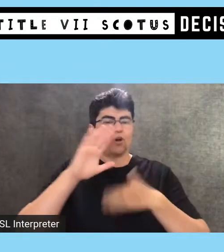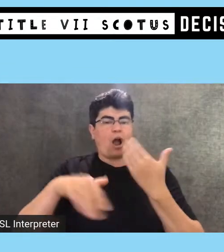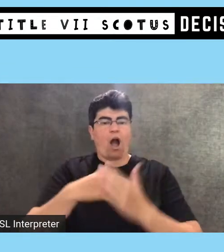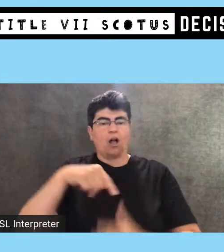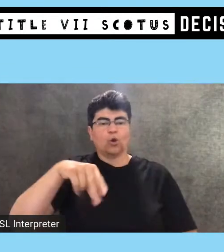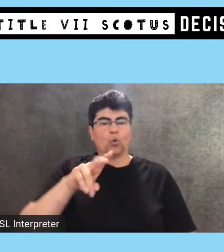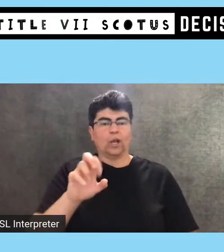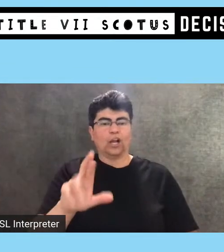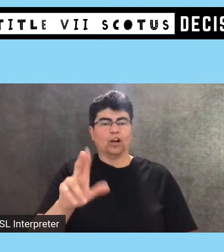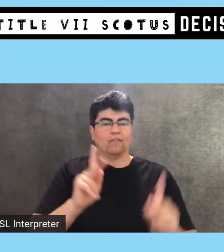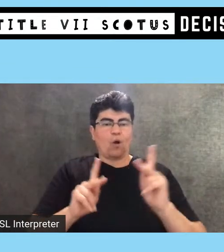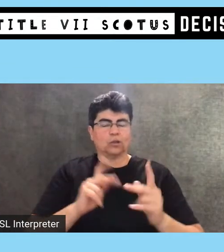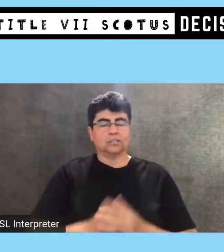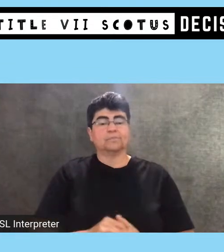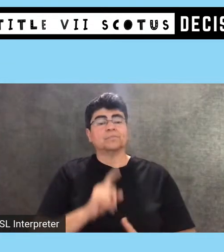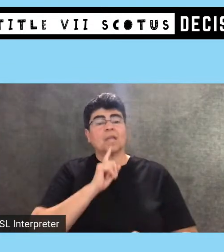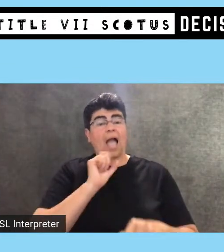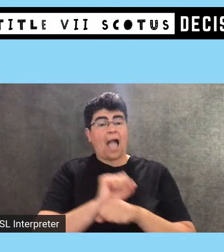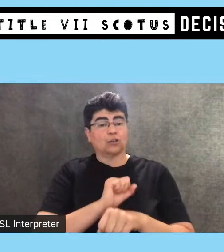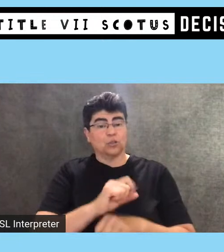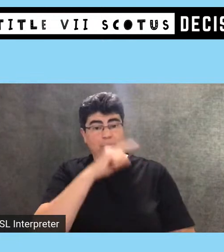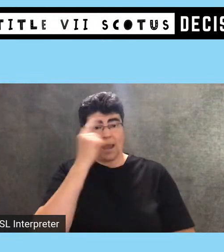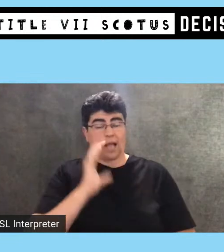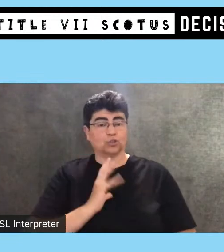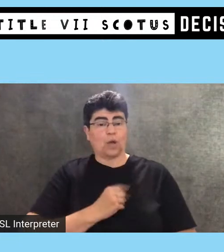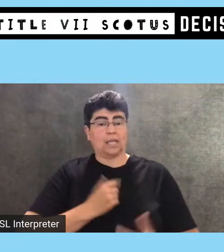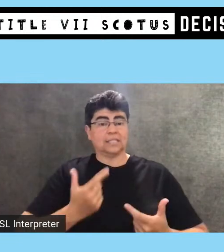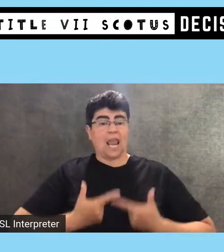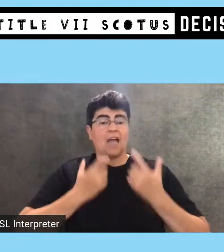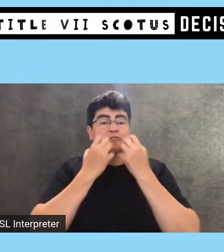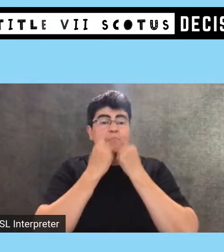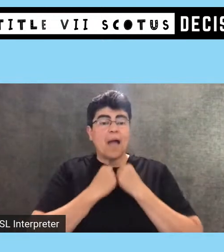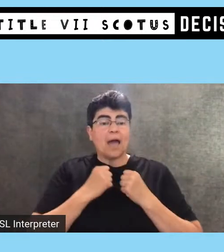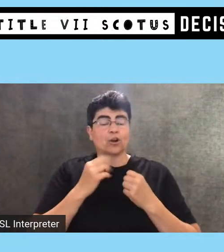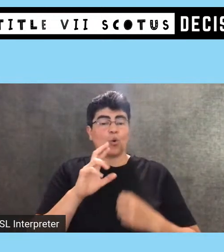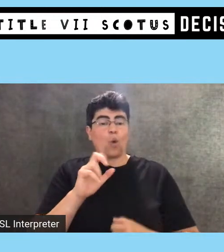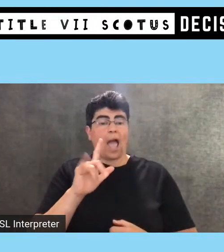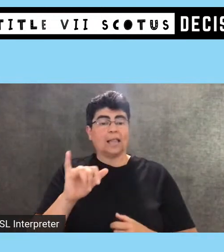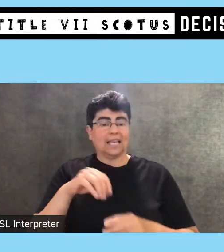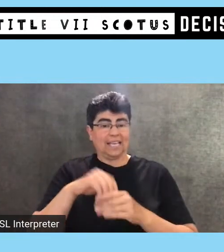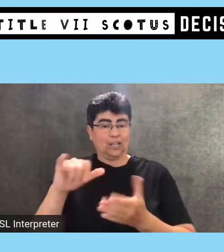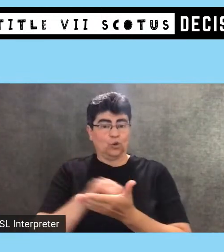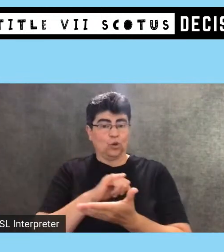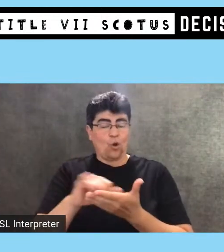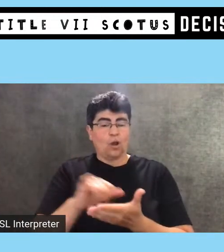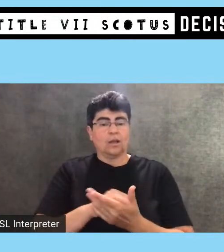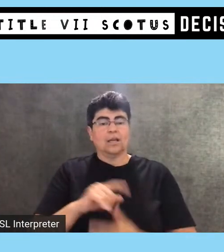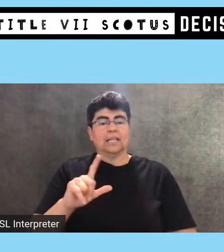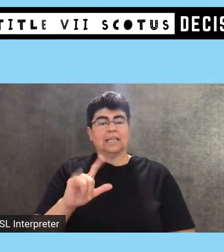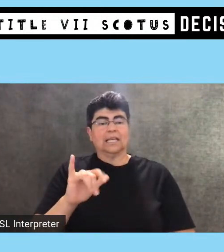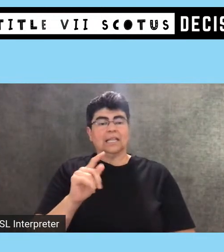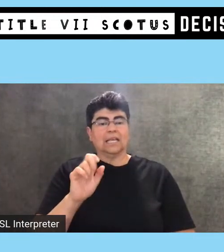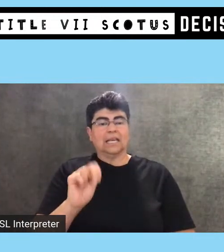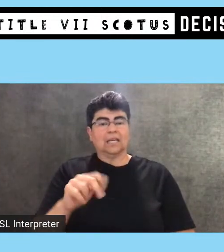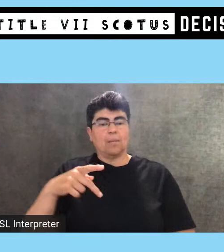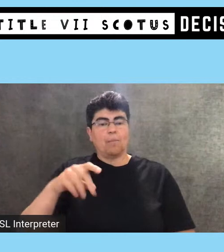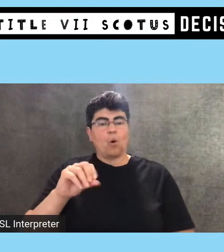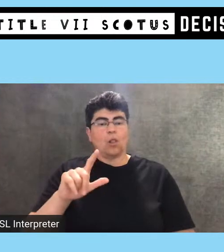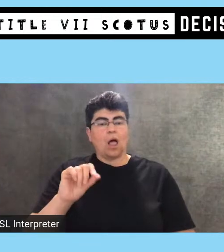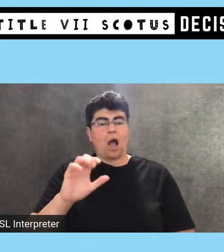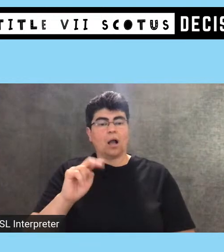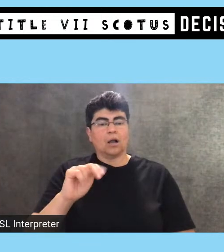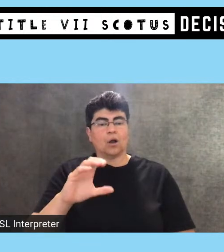There was actually a Black Trans Lives Matter rally in New York where Layleen Polanco's death was eulogized